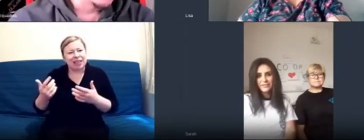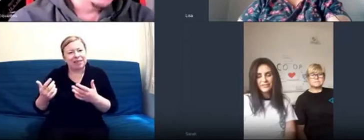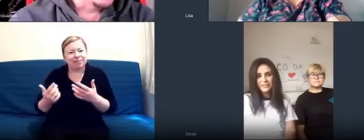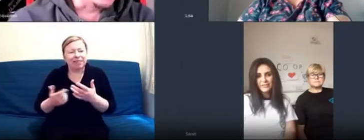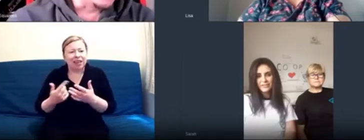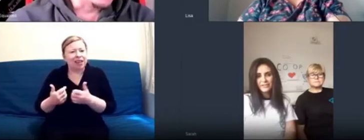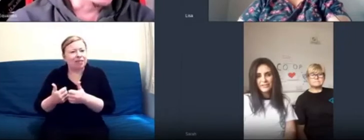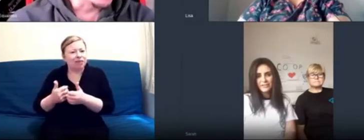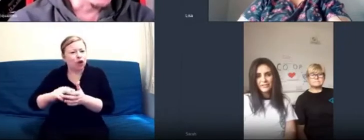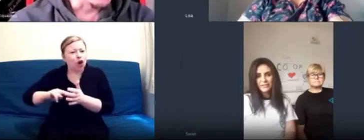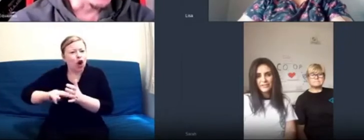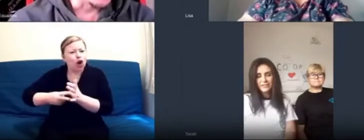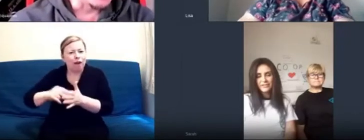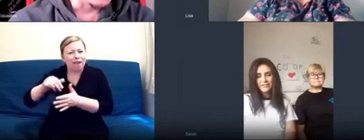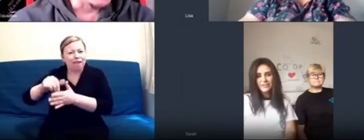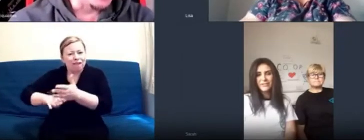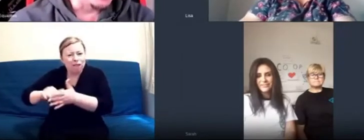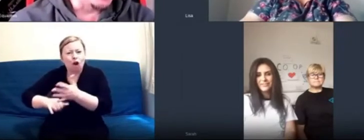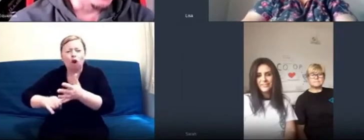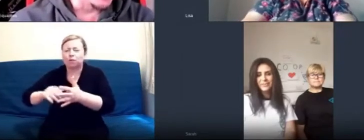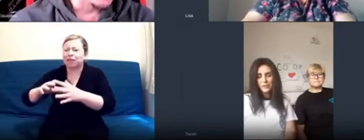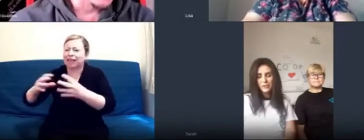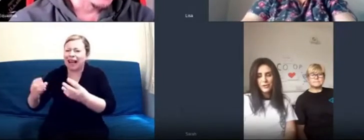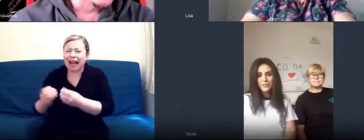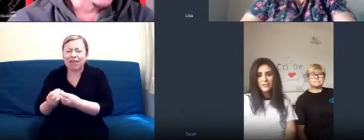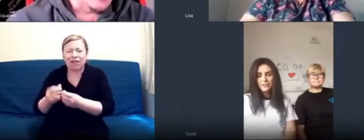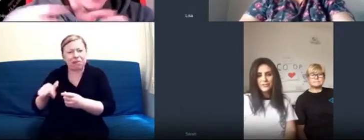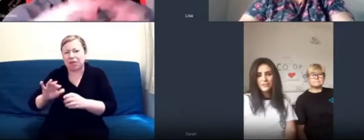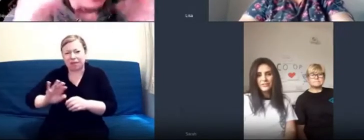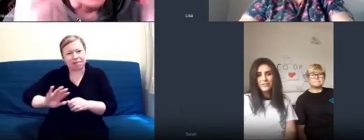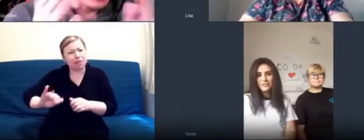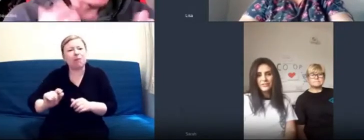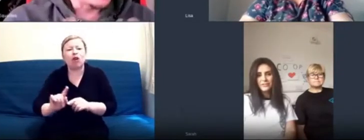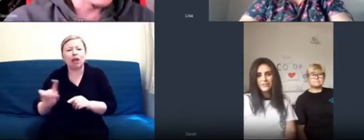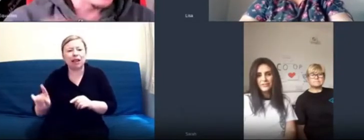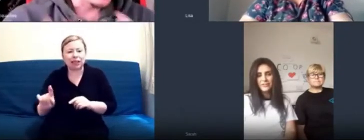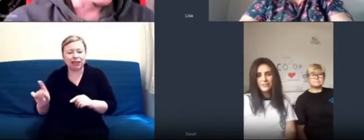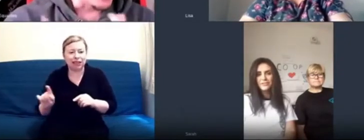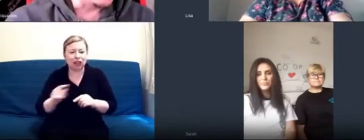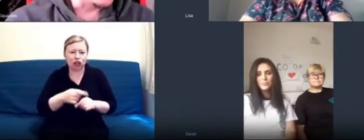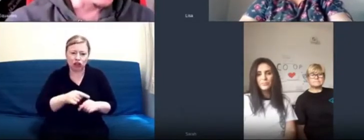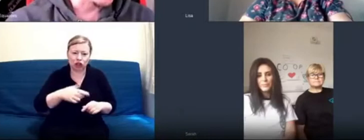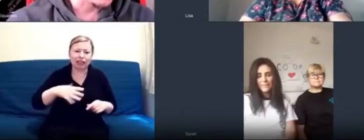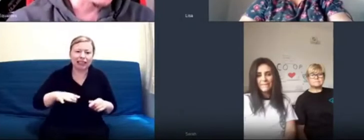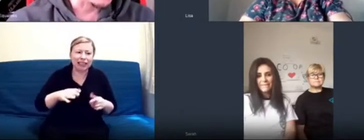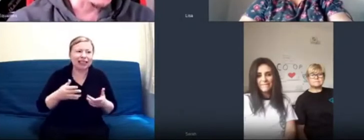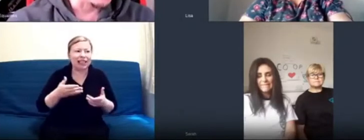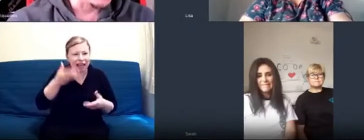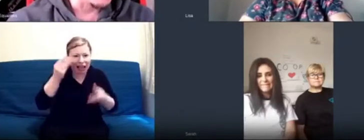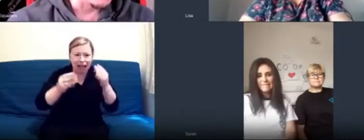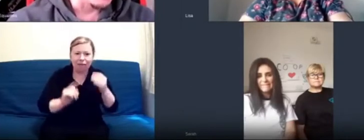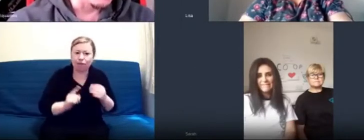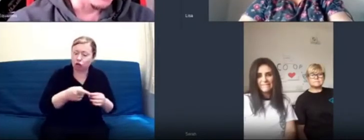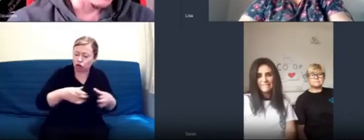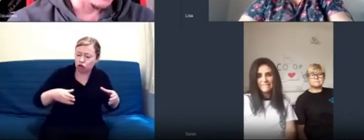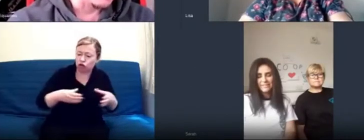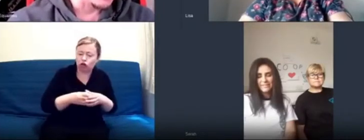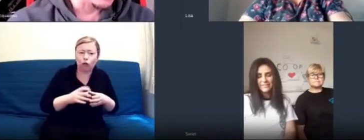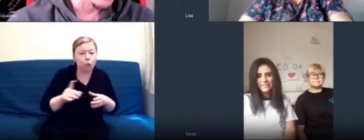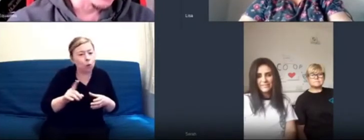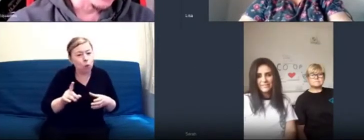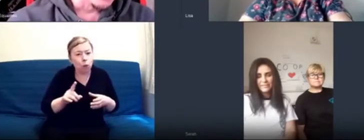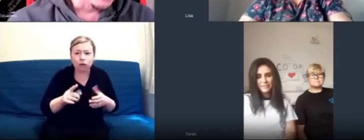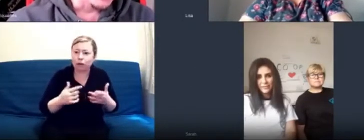It's yeah, that comes afterwards. You really know what the group is about. You're learning yourselves as you're doing